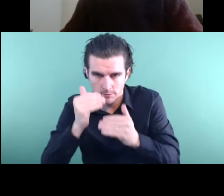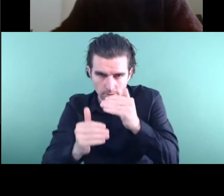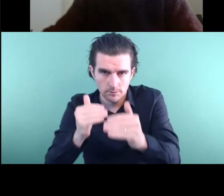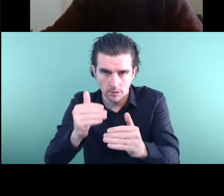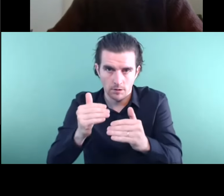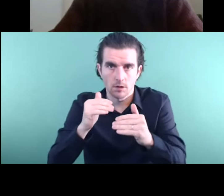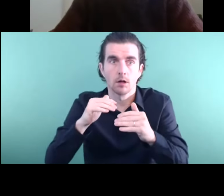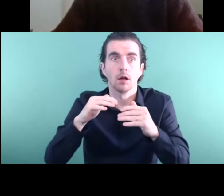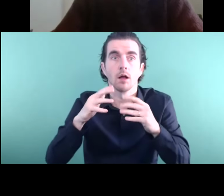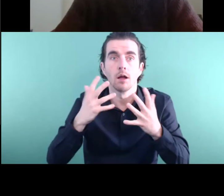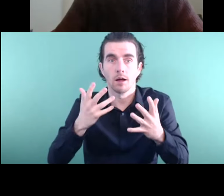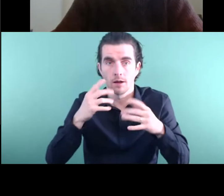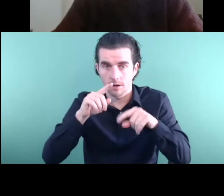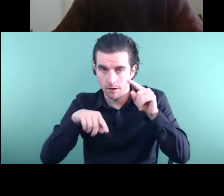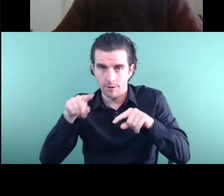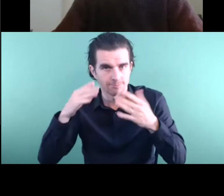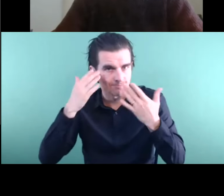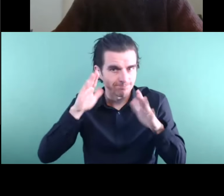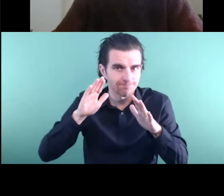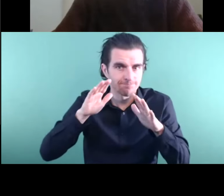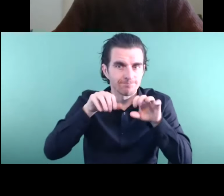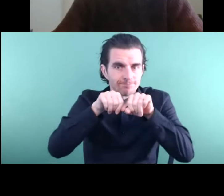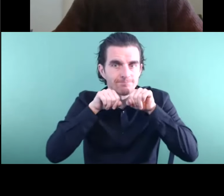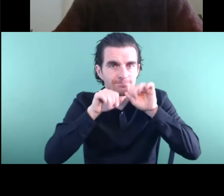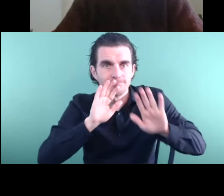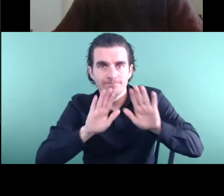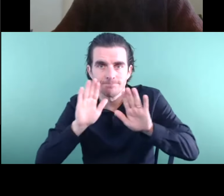landscape, and often it's not a very well organized landscape.